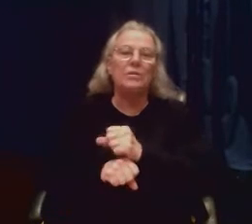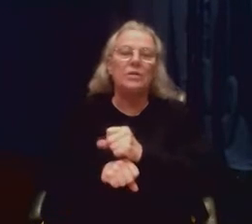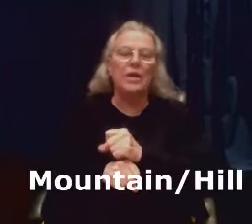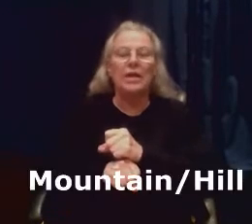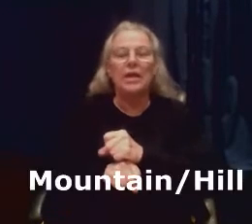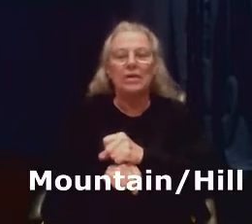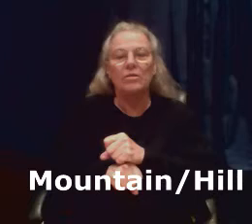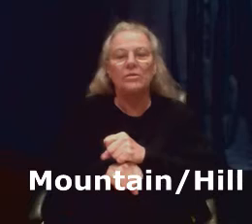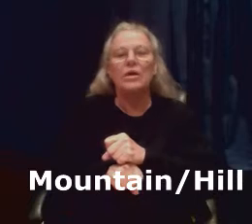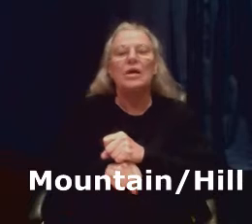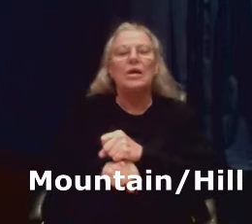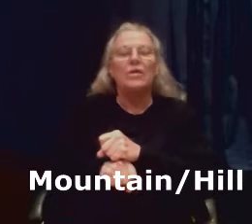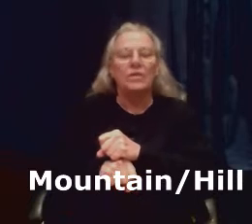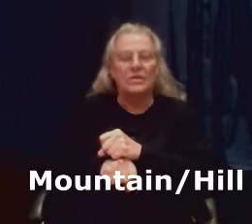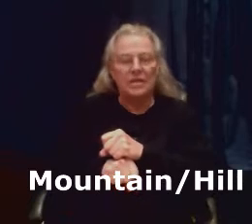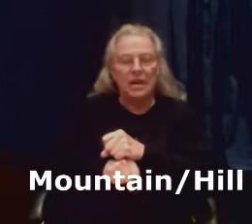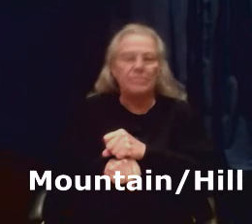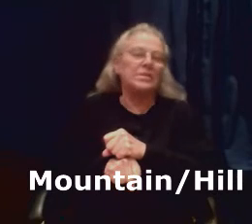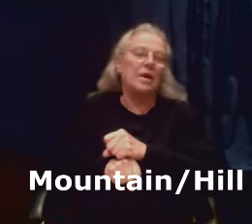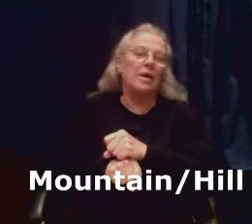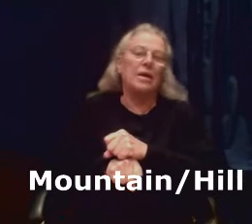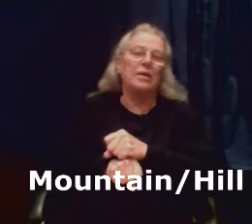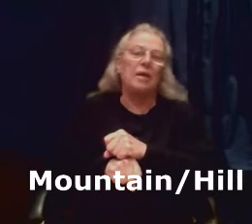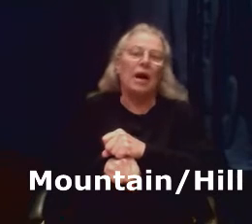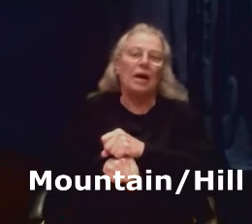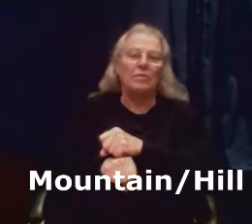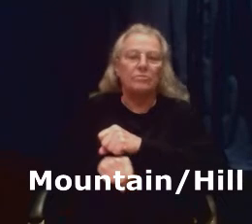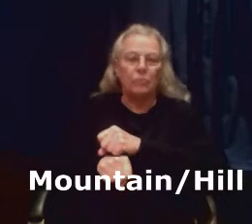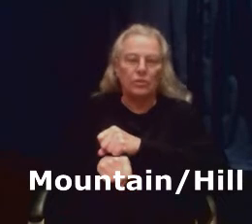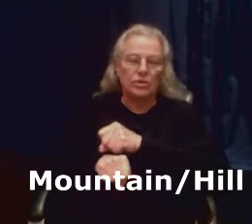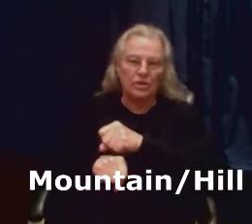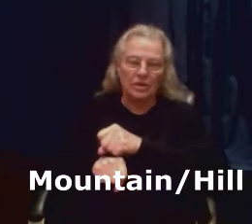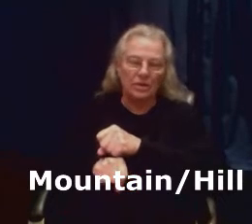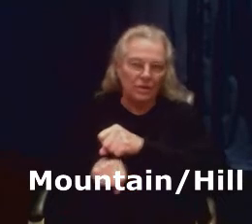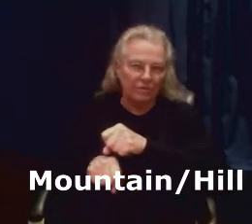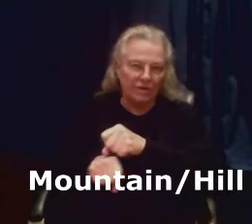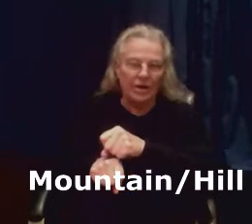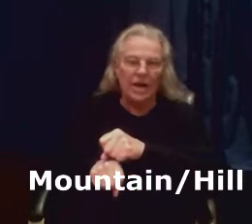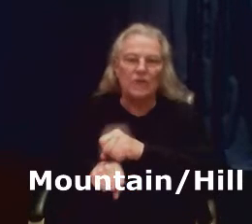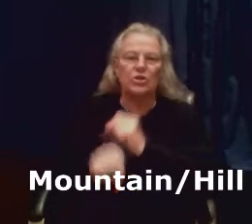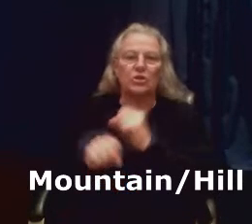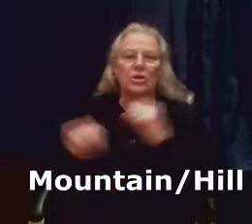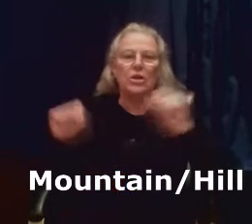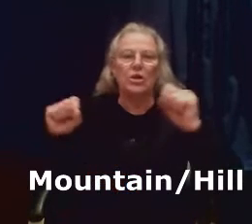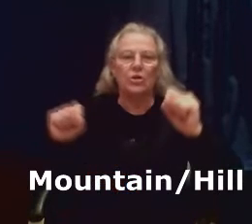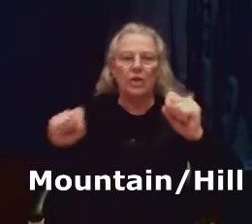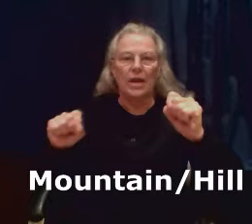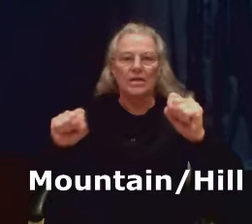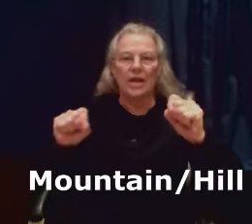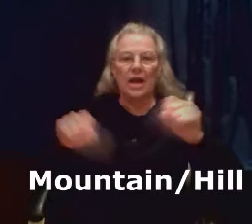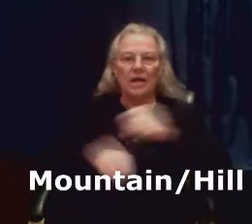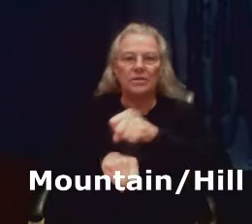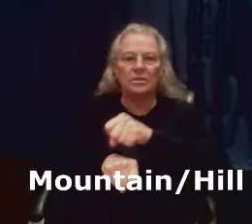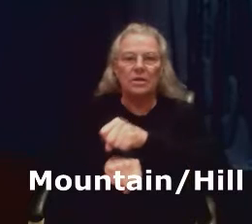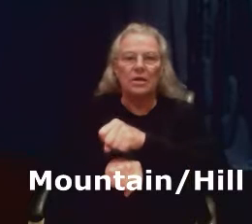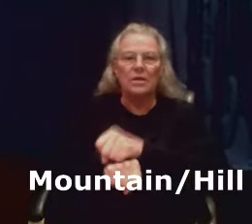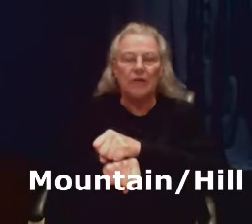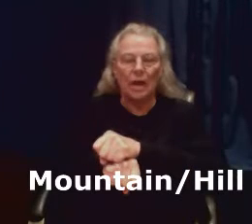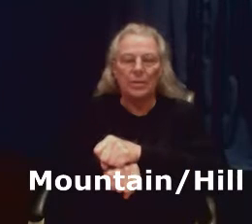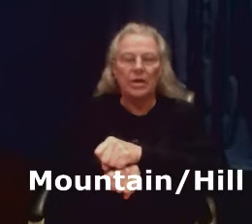Mountain and hills, the same sign with just a little variation. Your S hands, dominant